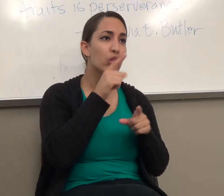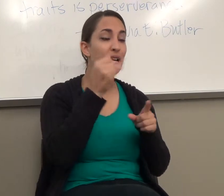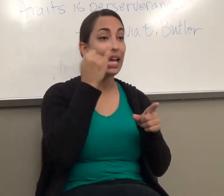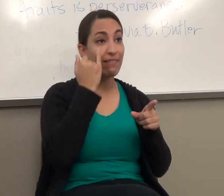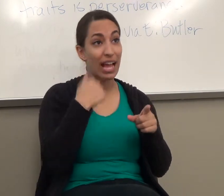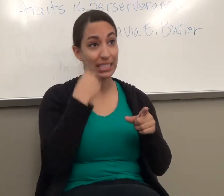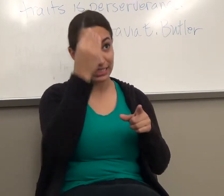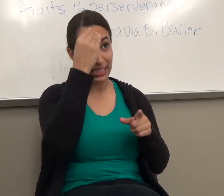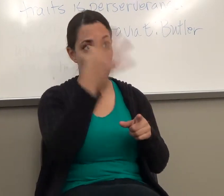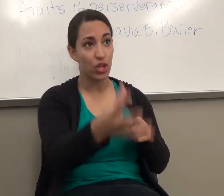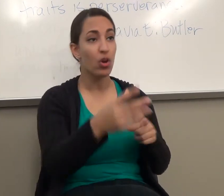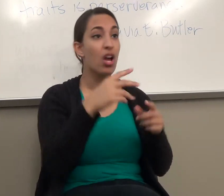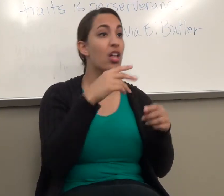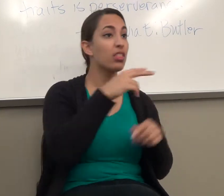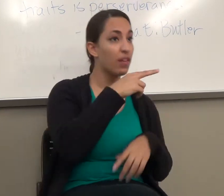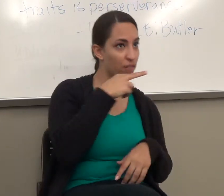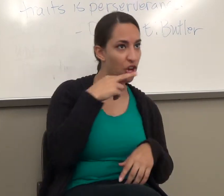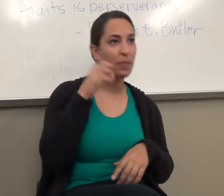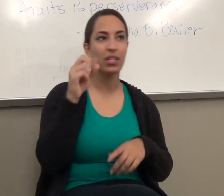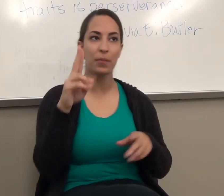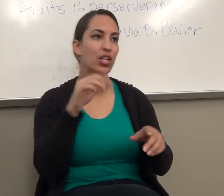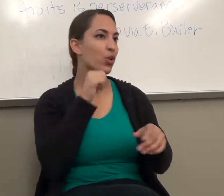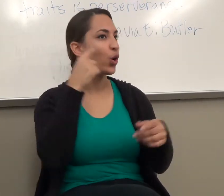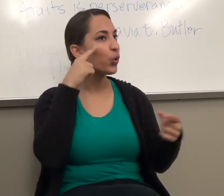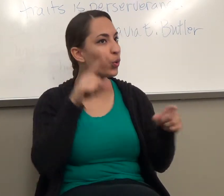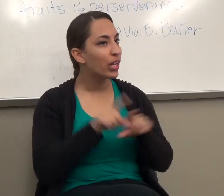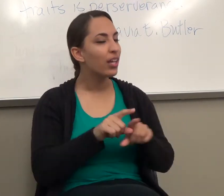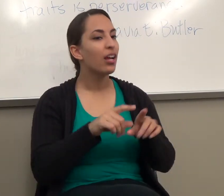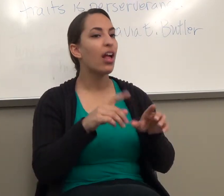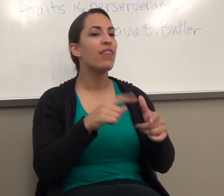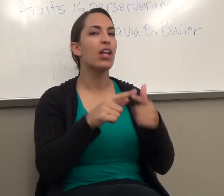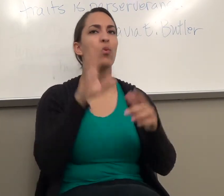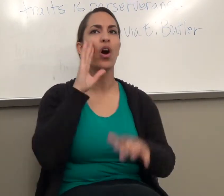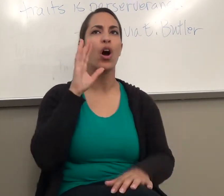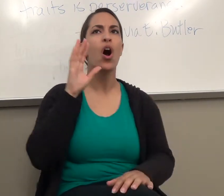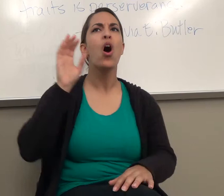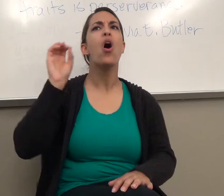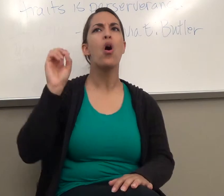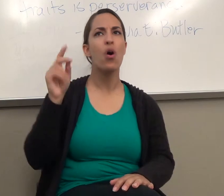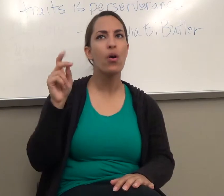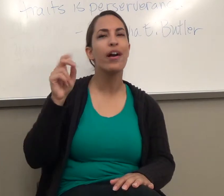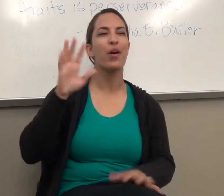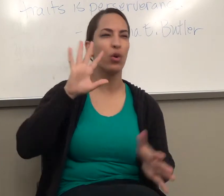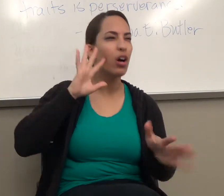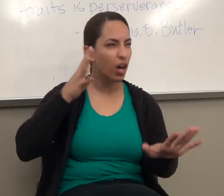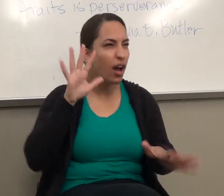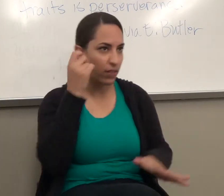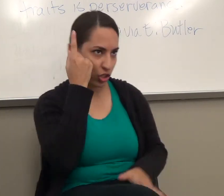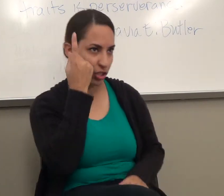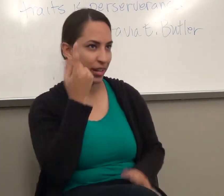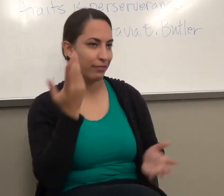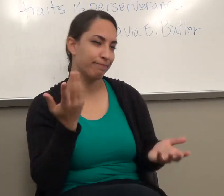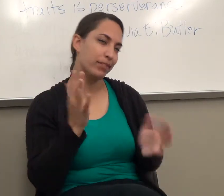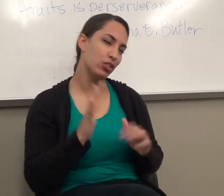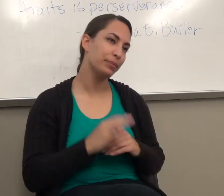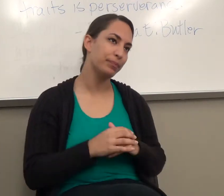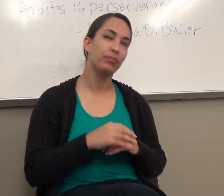least understand what I'm talking about. You know what I mean? So yeah, these are weird. These are long,